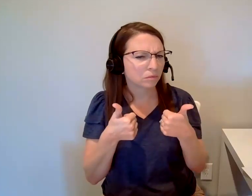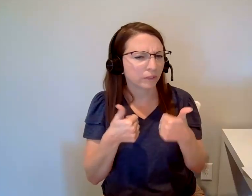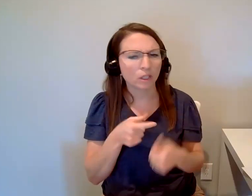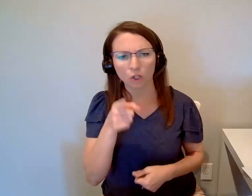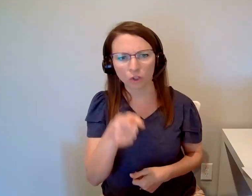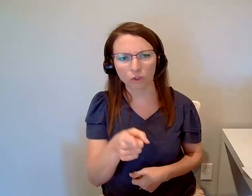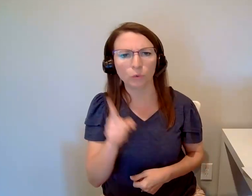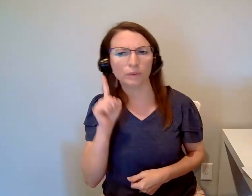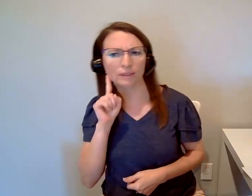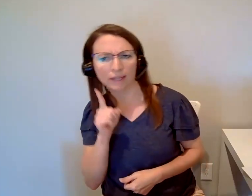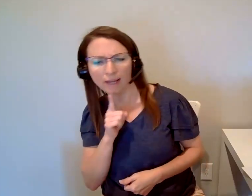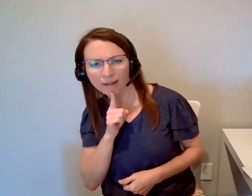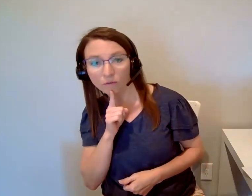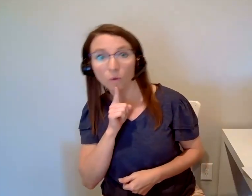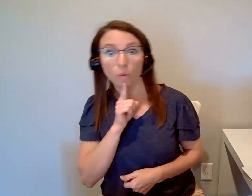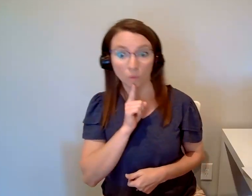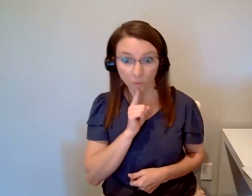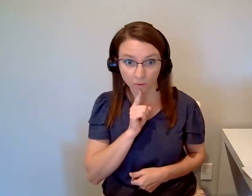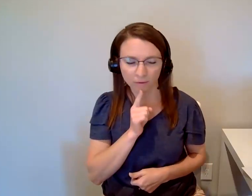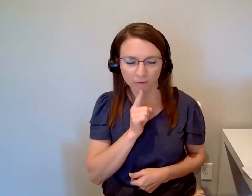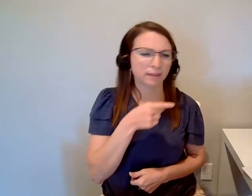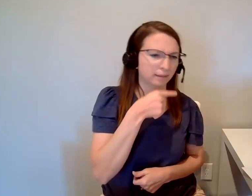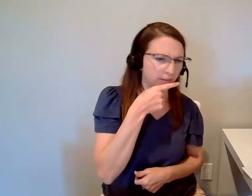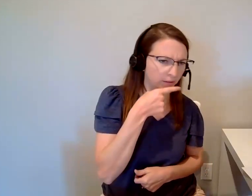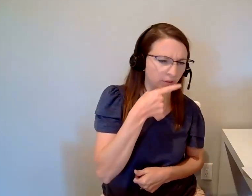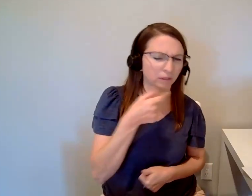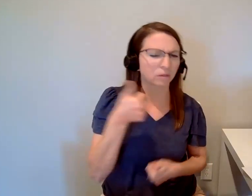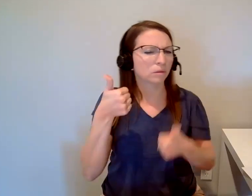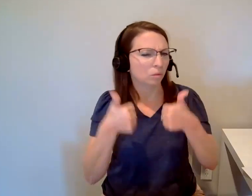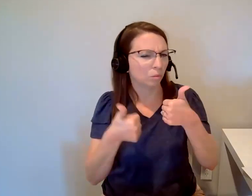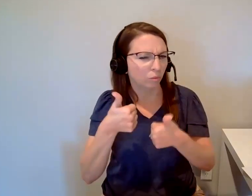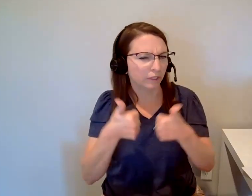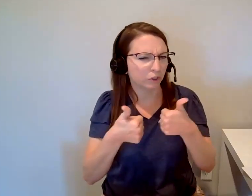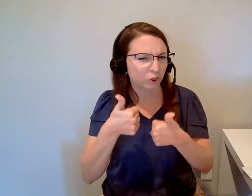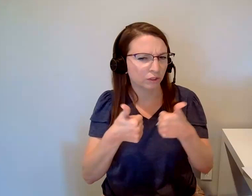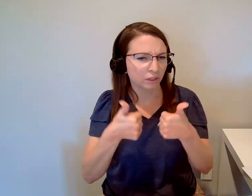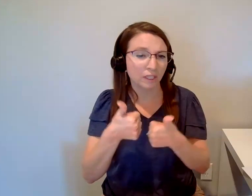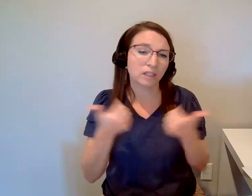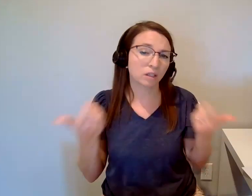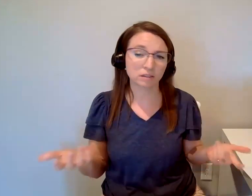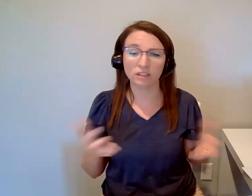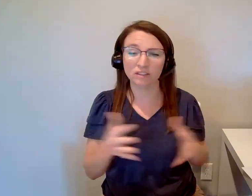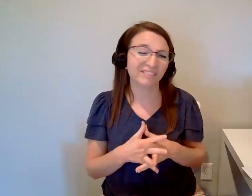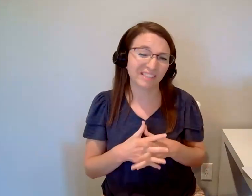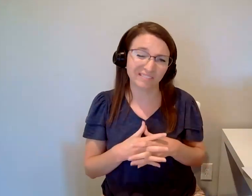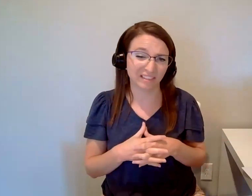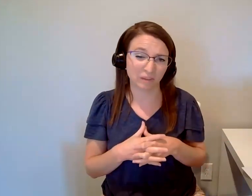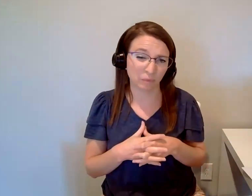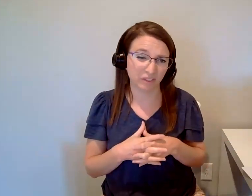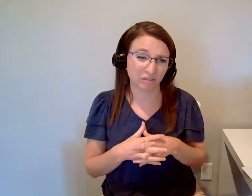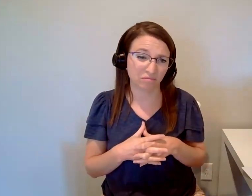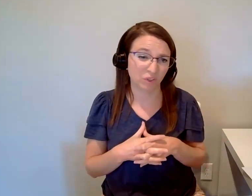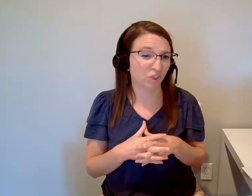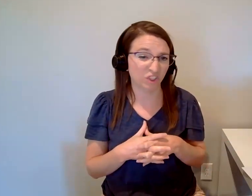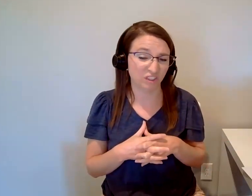Okay. Are you deaf or hearing which? And honestly, you don't even have to sign which. You could just